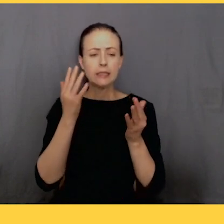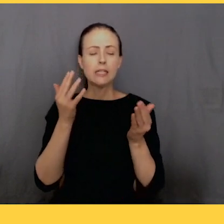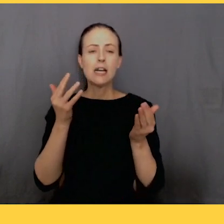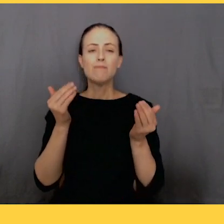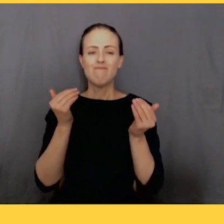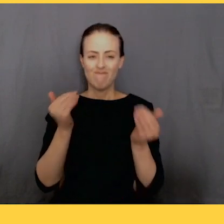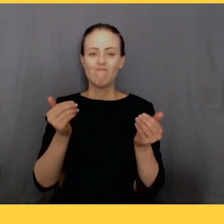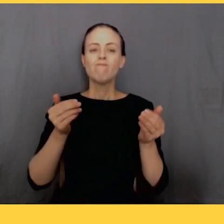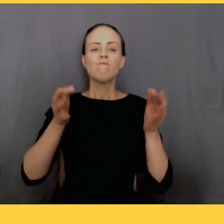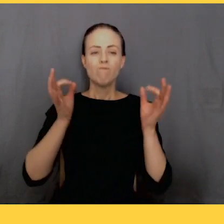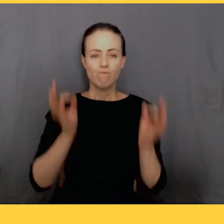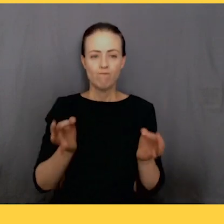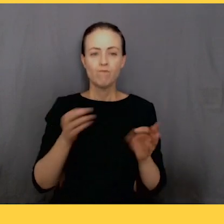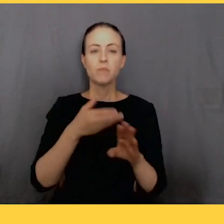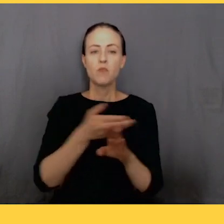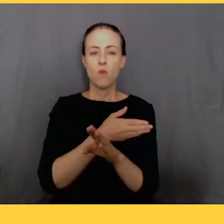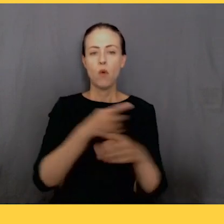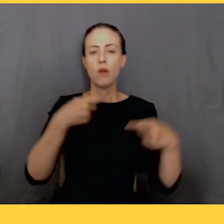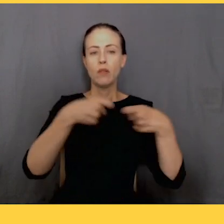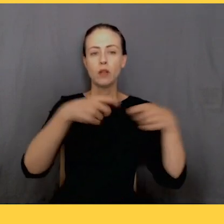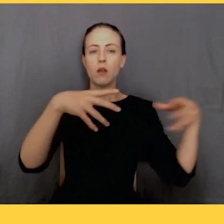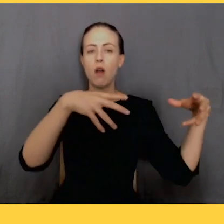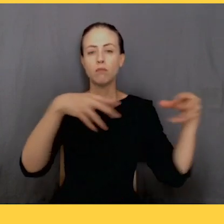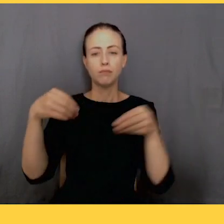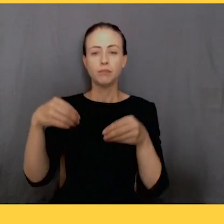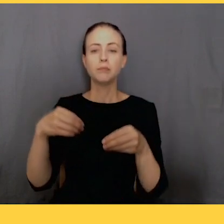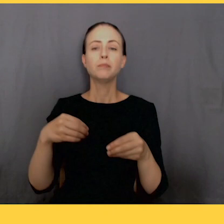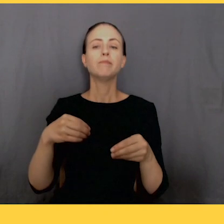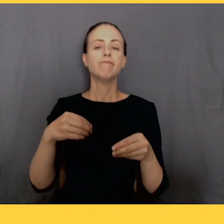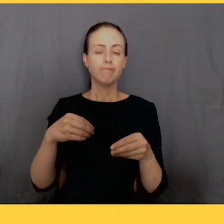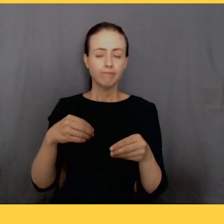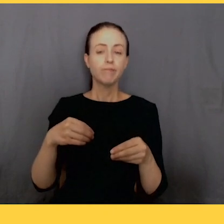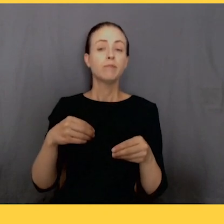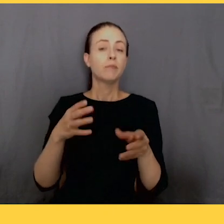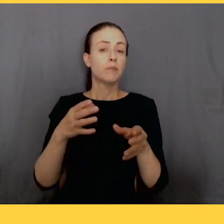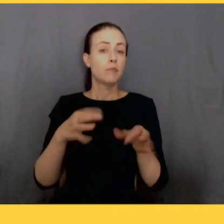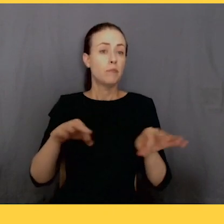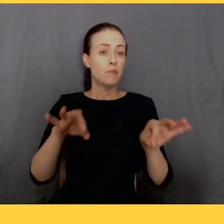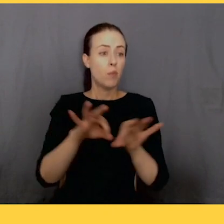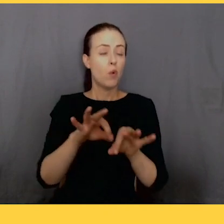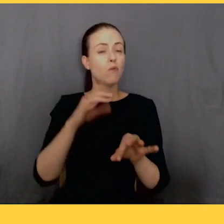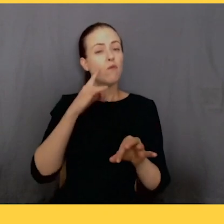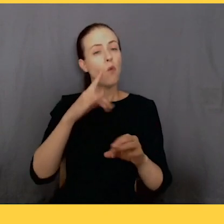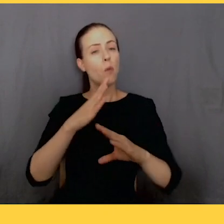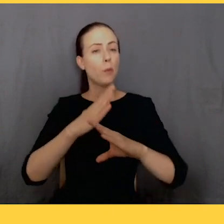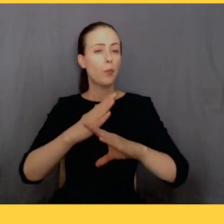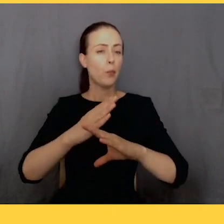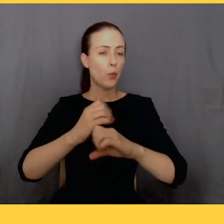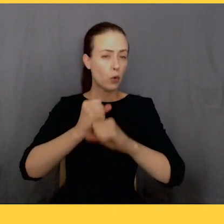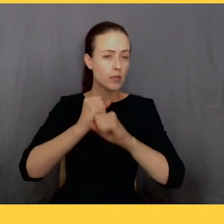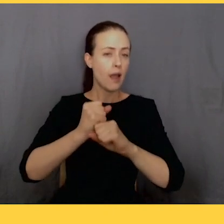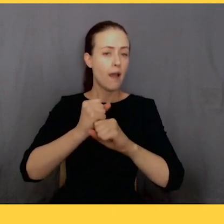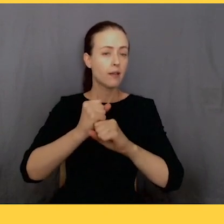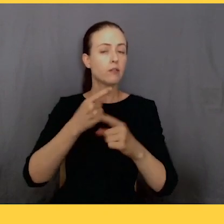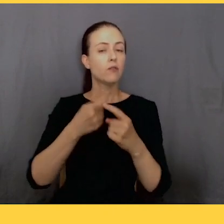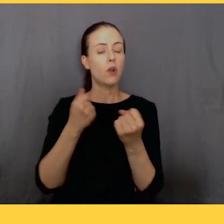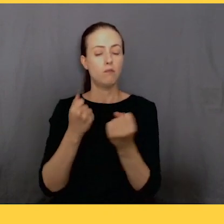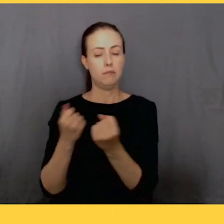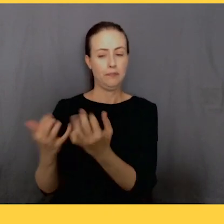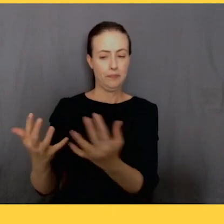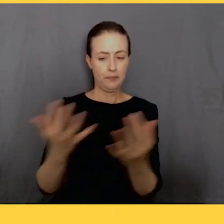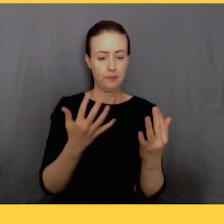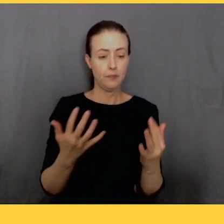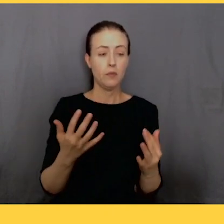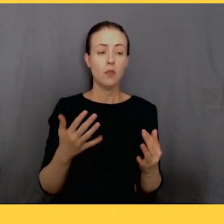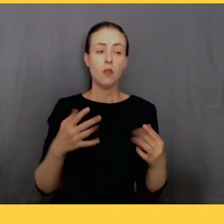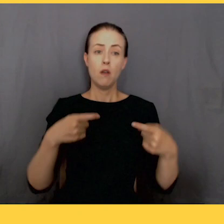necessary to protect a community from catastrophic wildfires. We do conduct patrols after PSPS